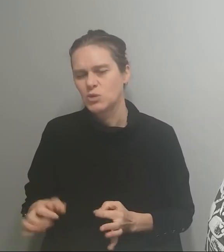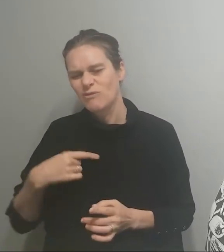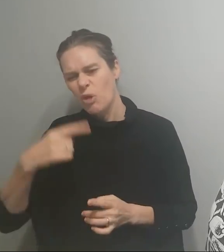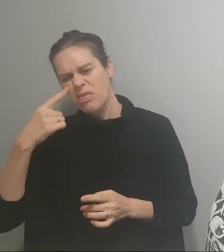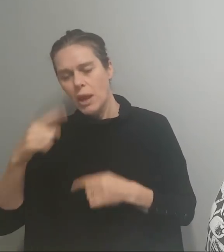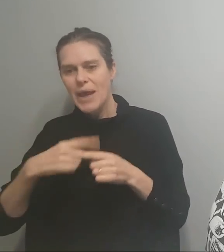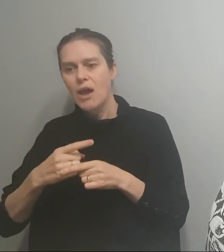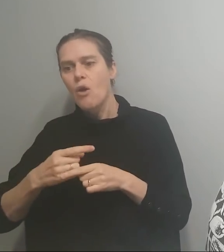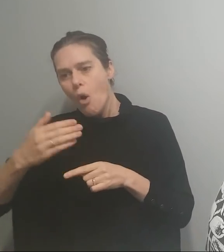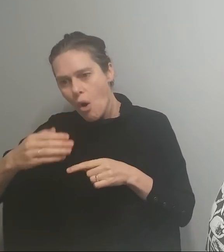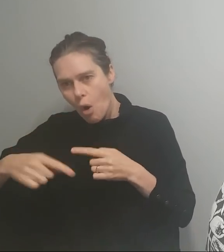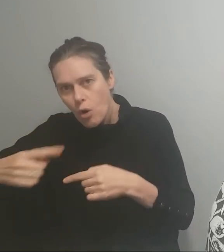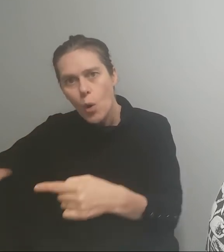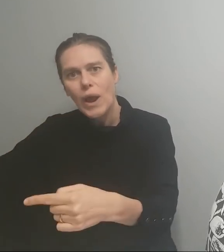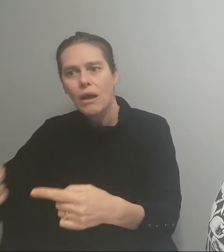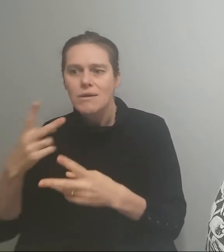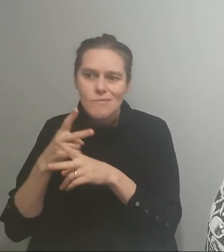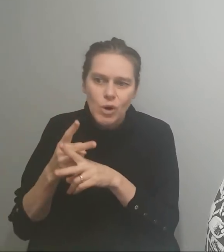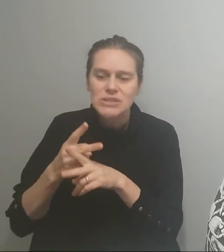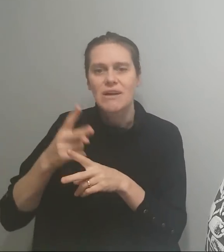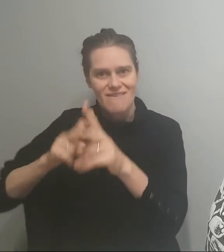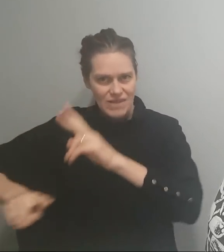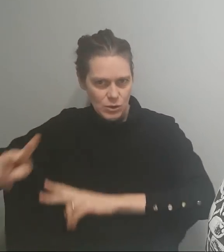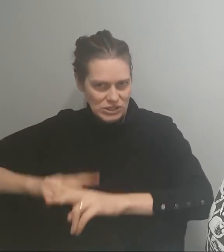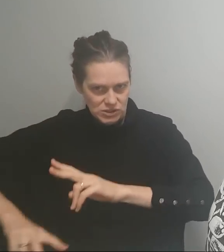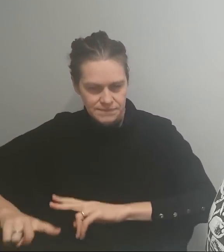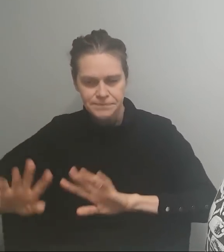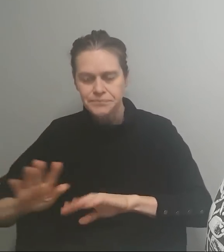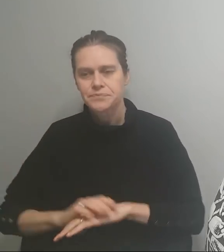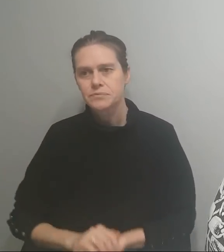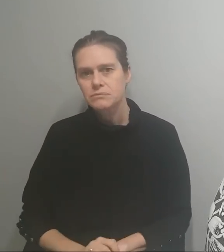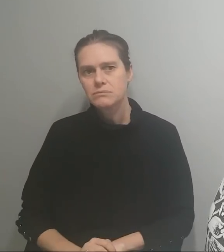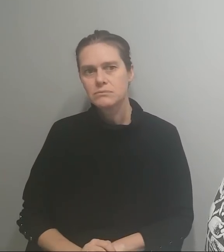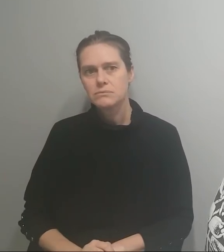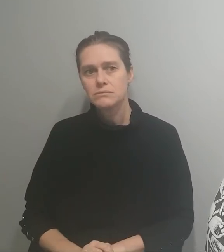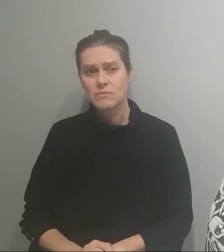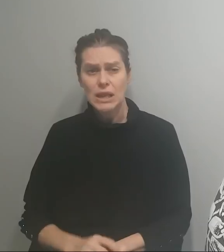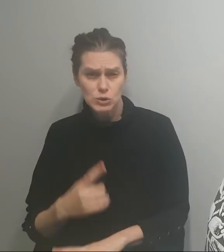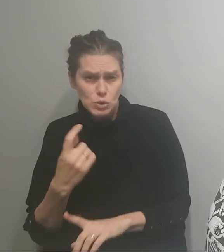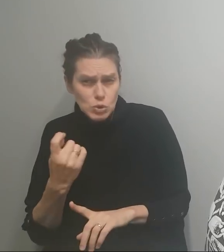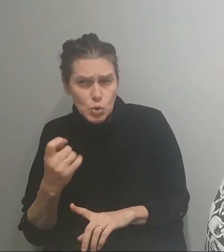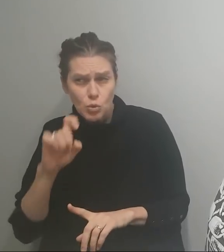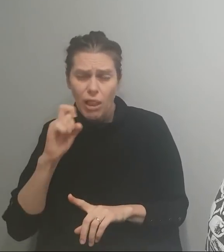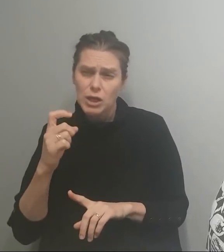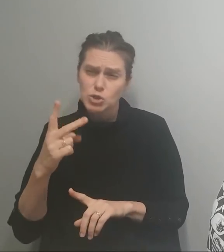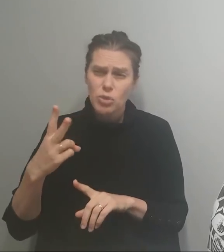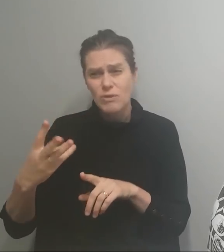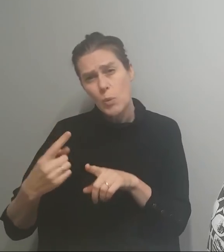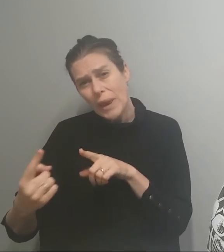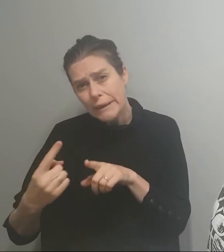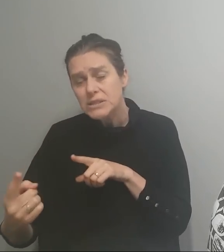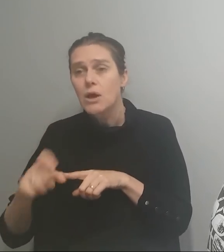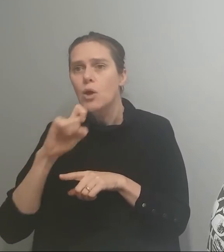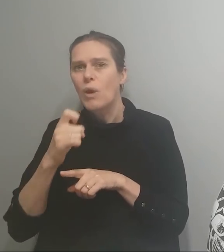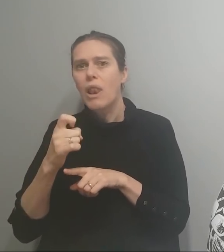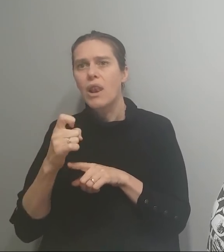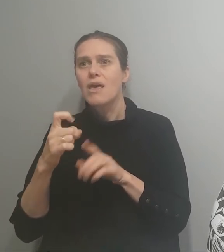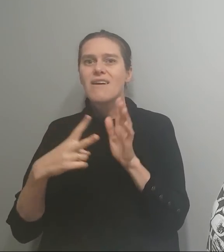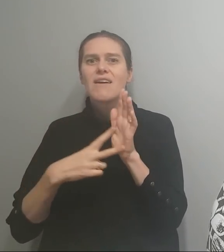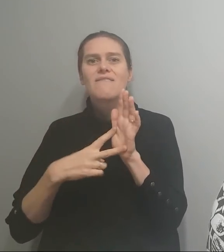will be information from that working group going out for virtual testing in the next few weeks, and if you're interested in